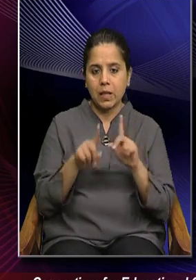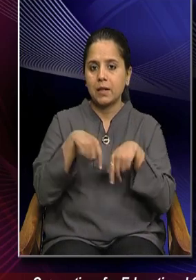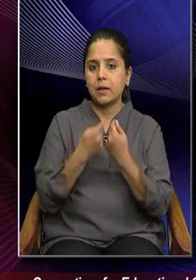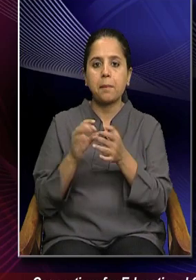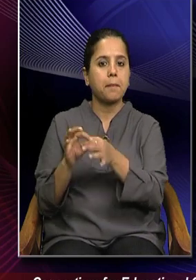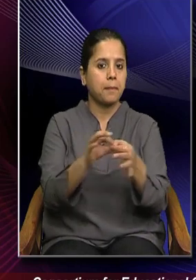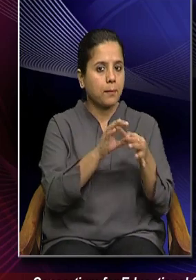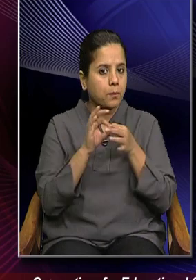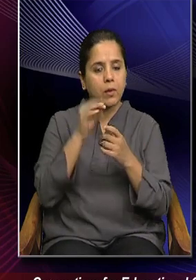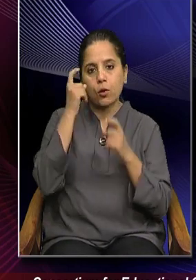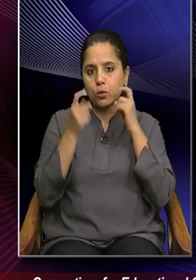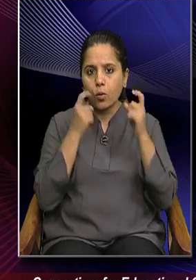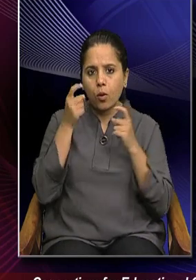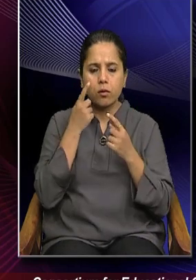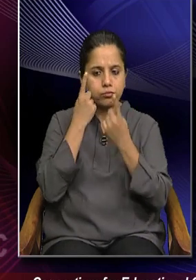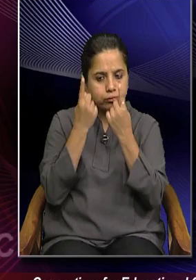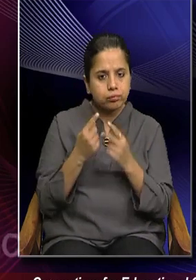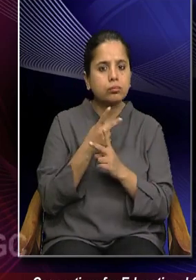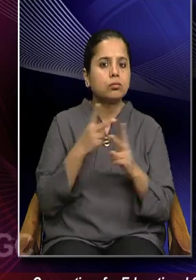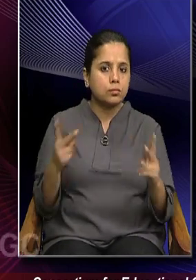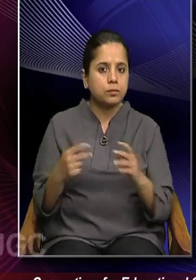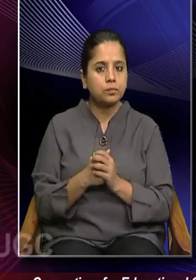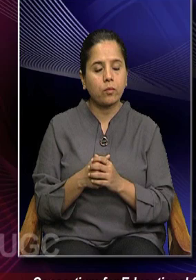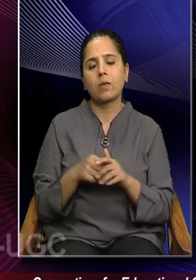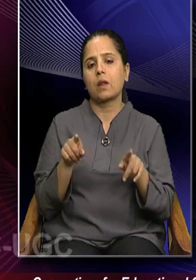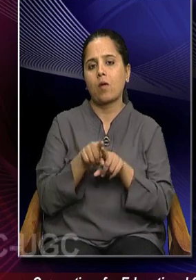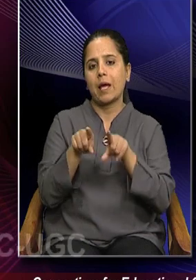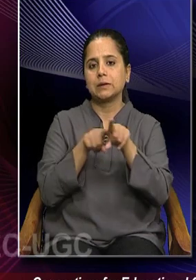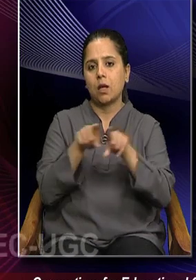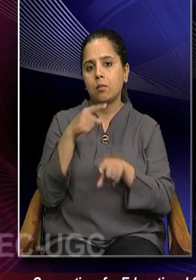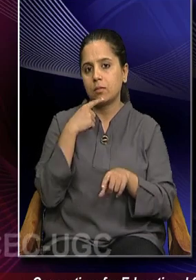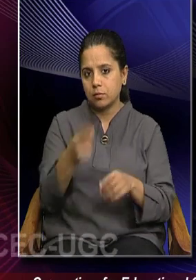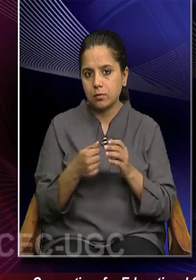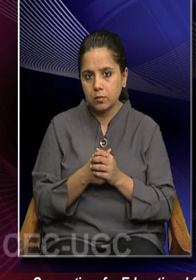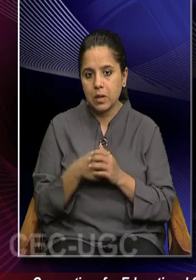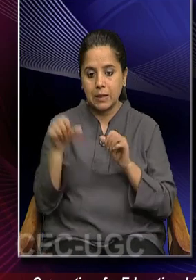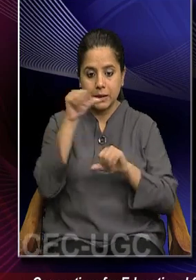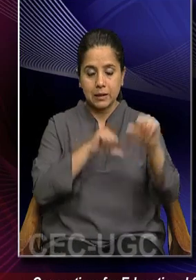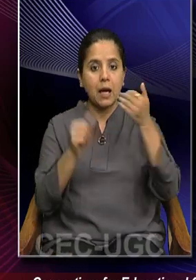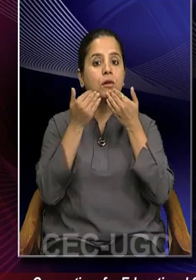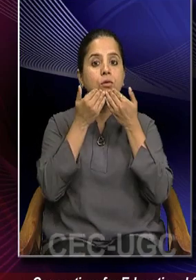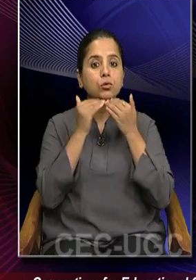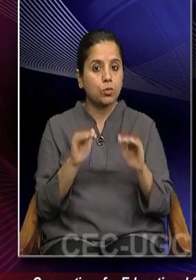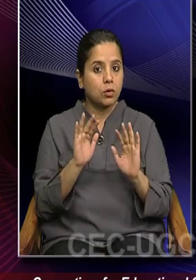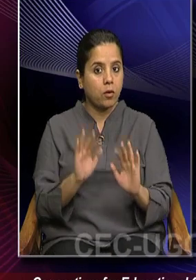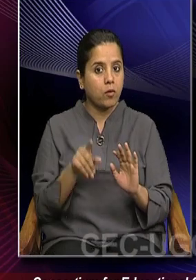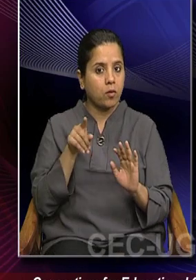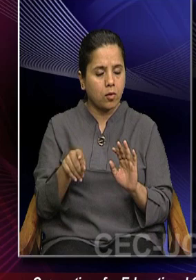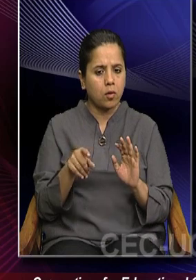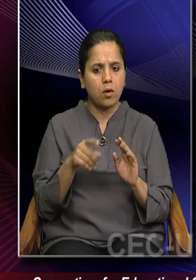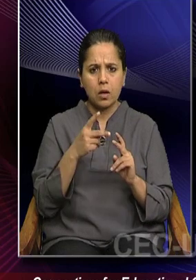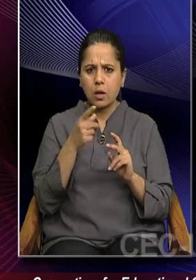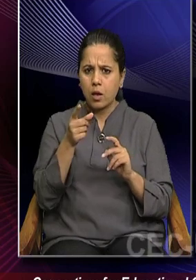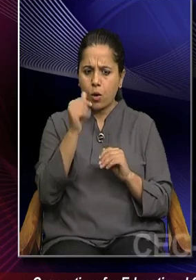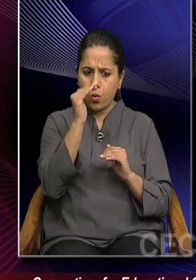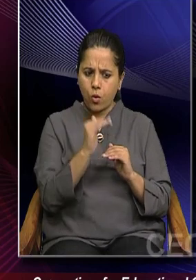teamwork and a thoughtful evaluation. Like for example, the science students designing a low